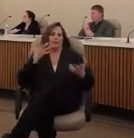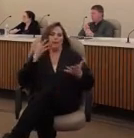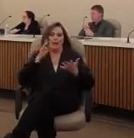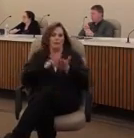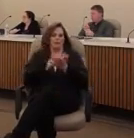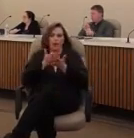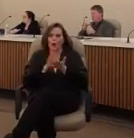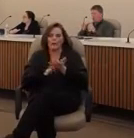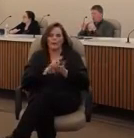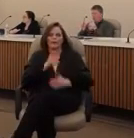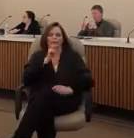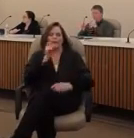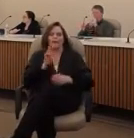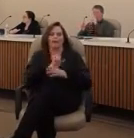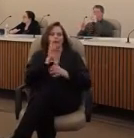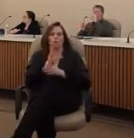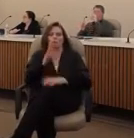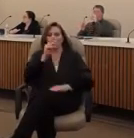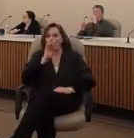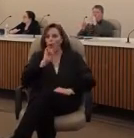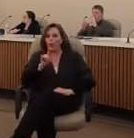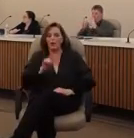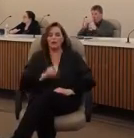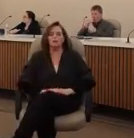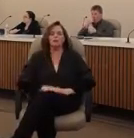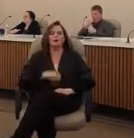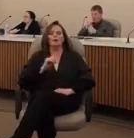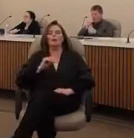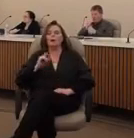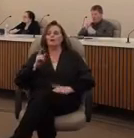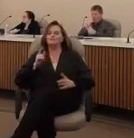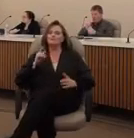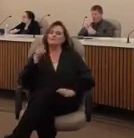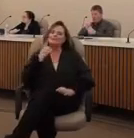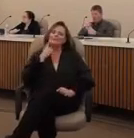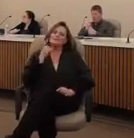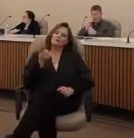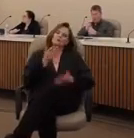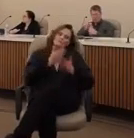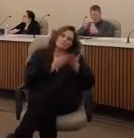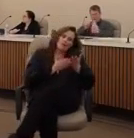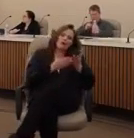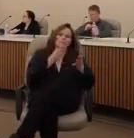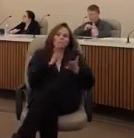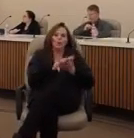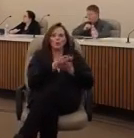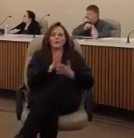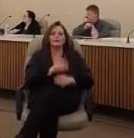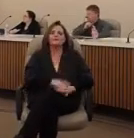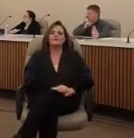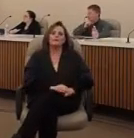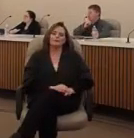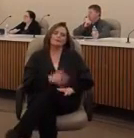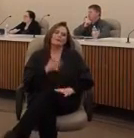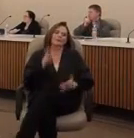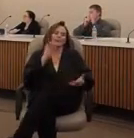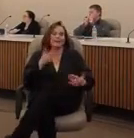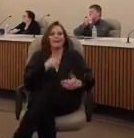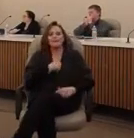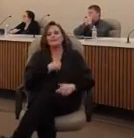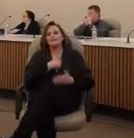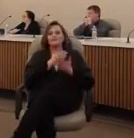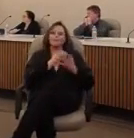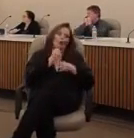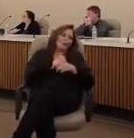Okay. it's a small building, relative to other types of convenience stores. So he will have, convenience store items. He'll have